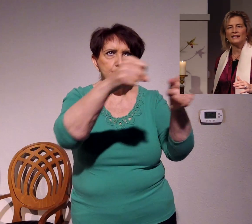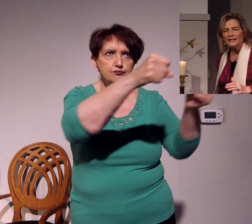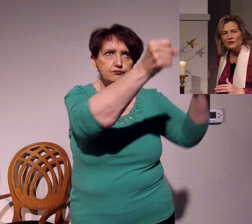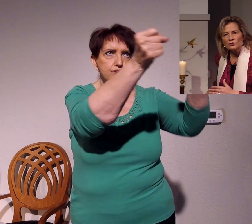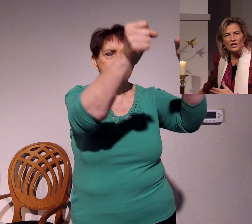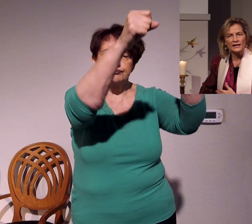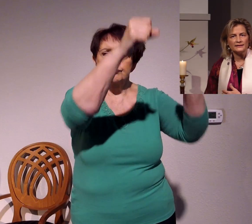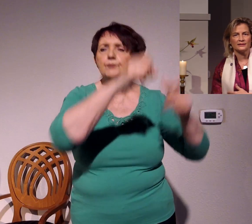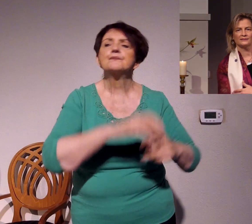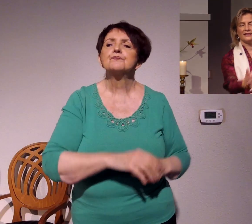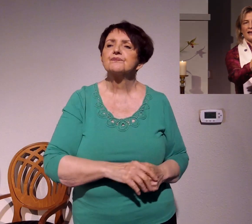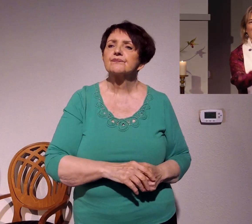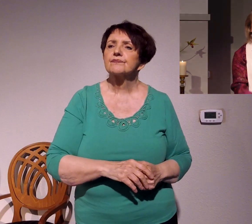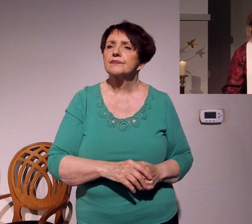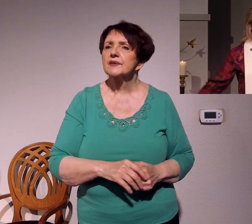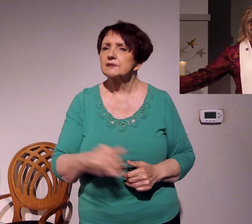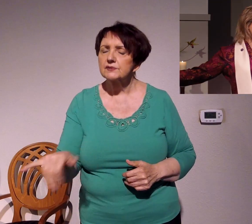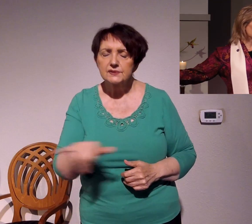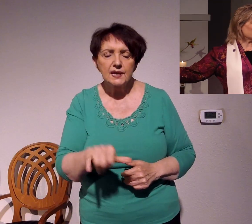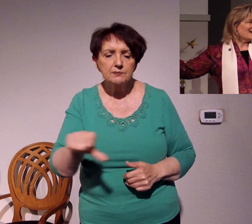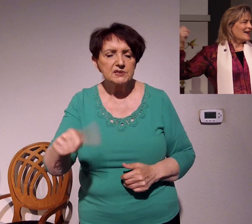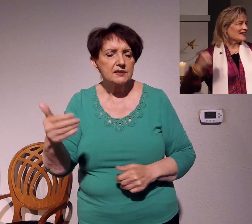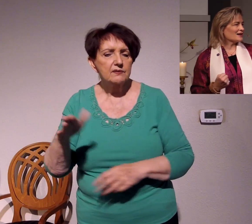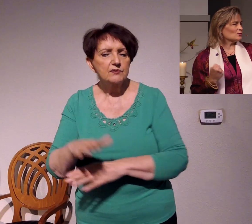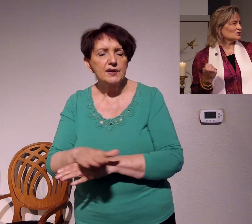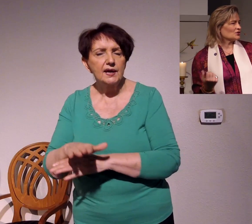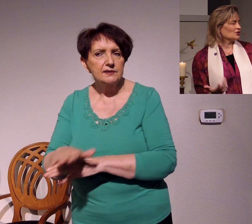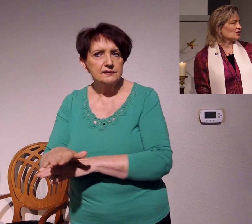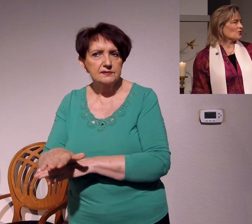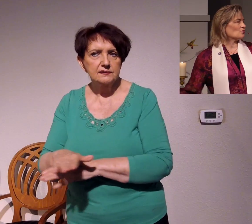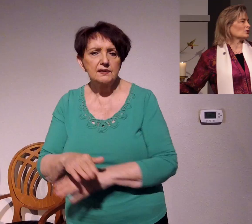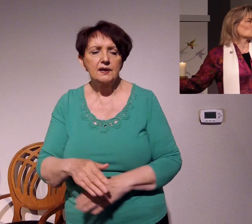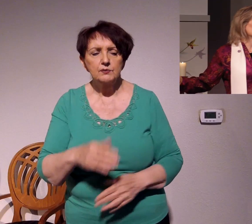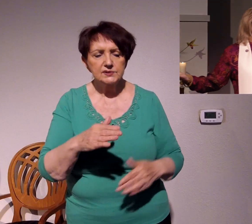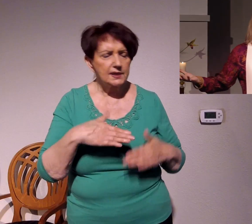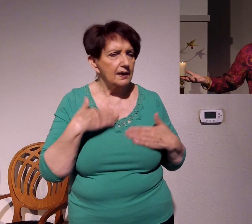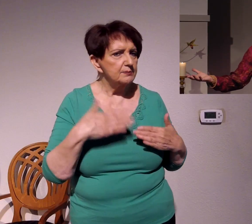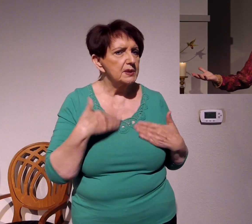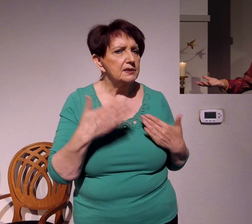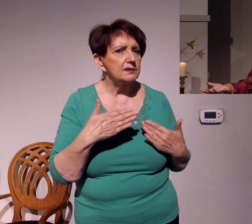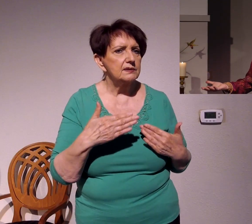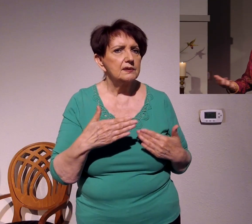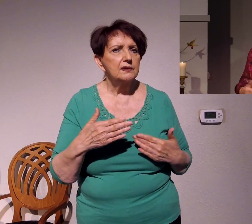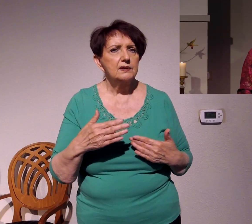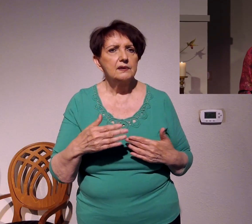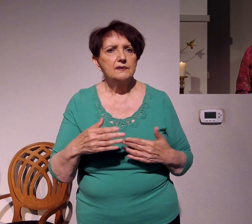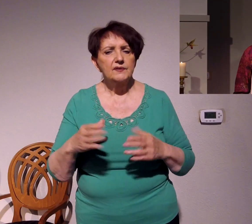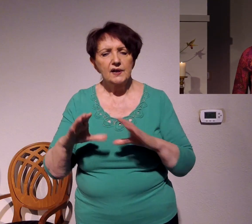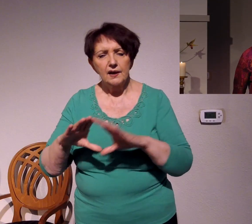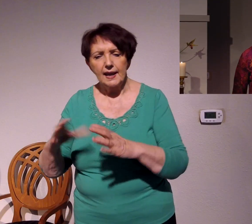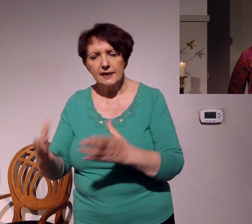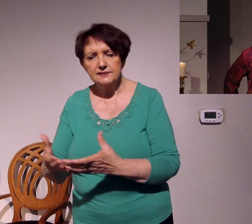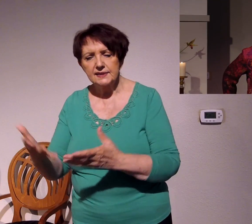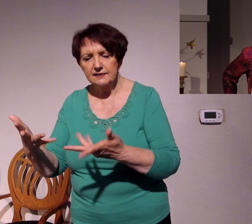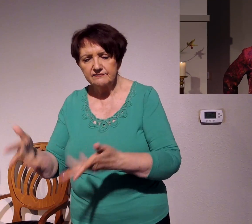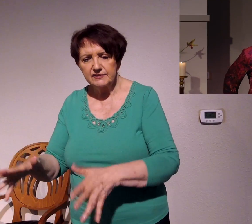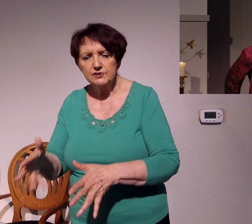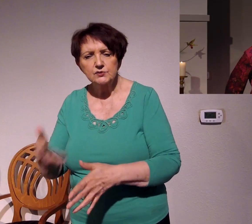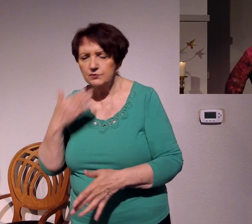it was like any other night. I was happy, and I was, the richness of the class that I was in, I